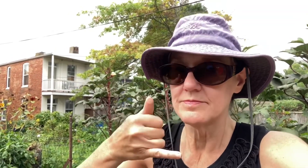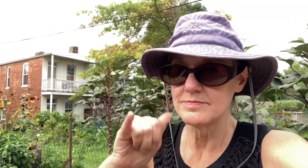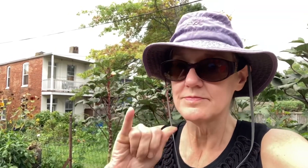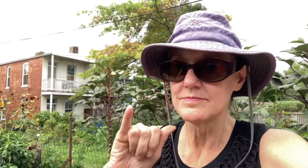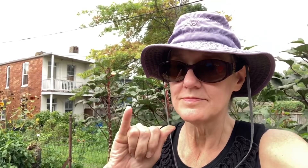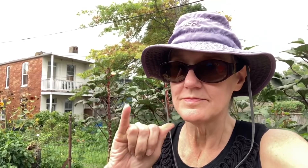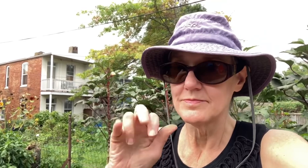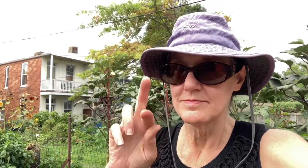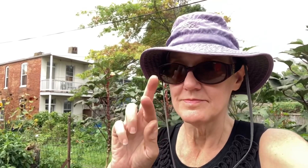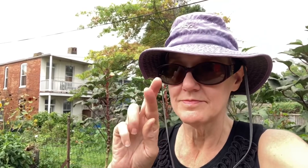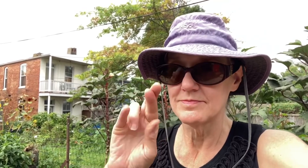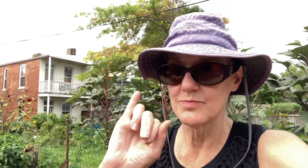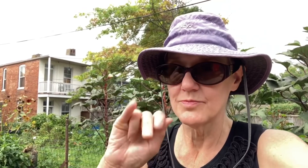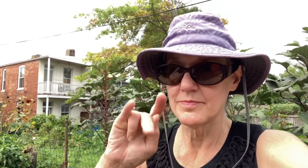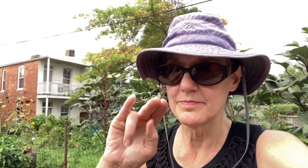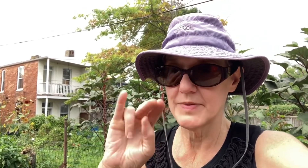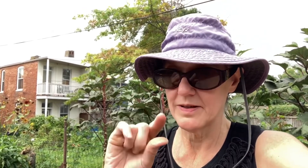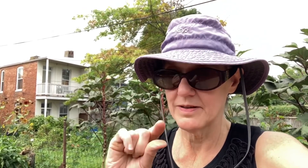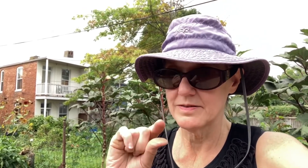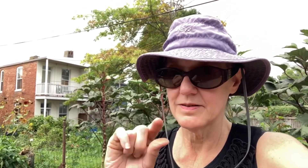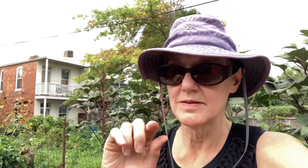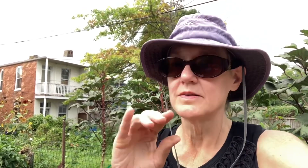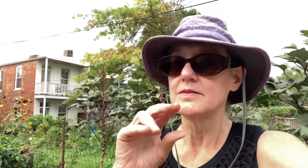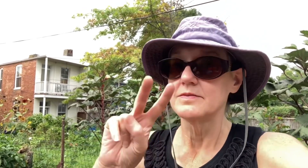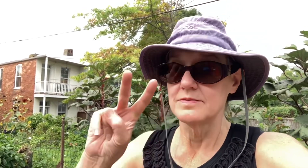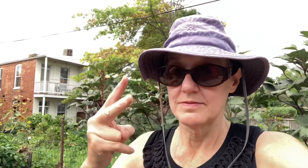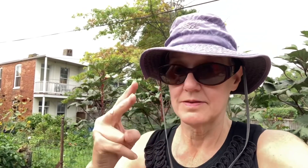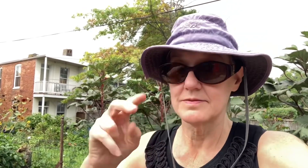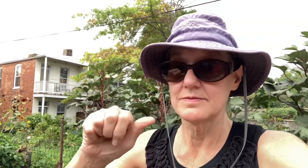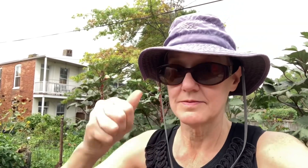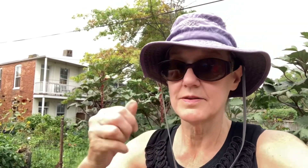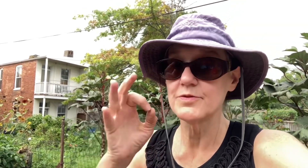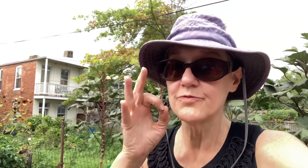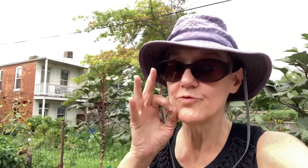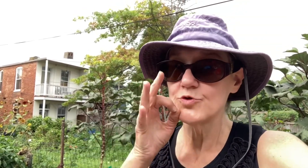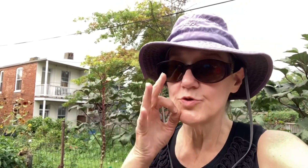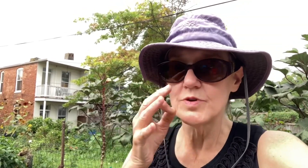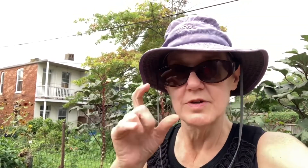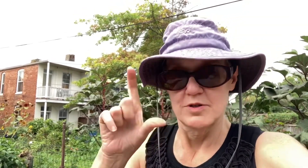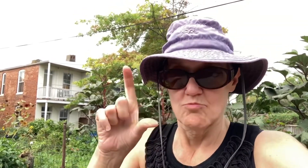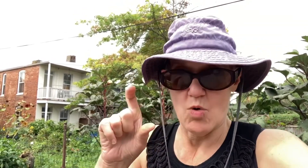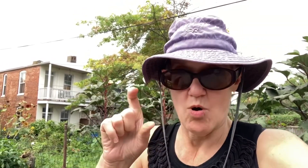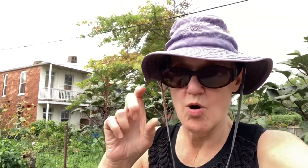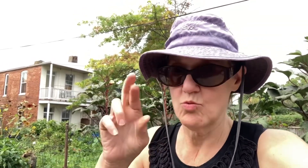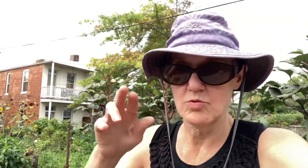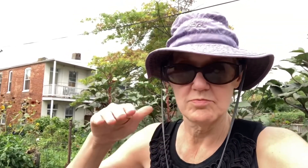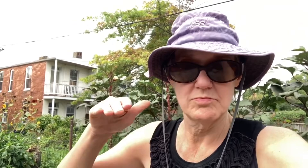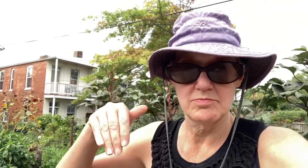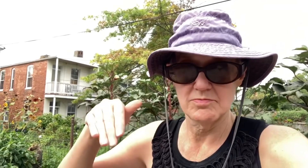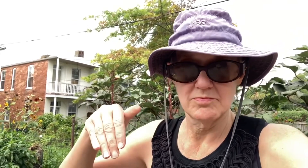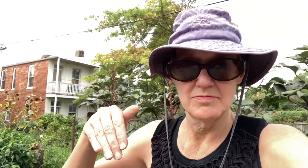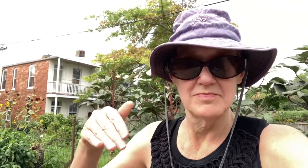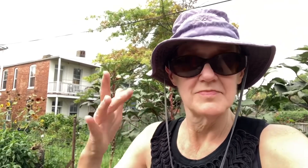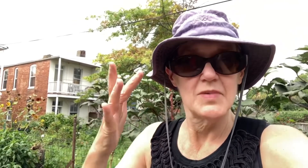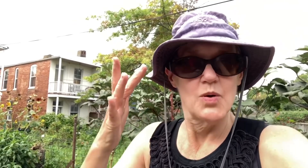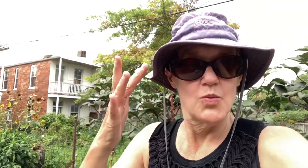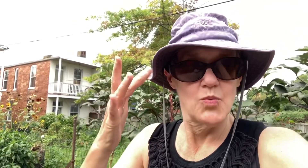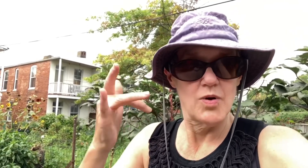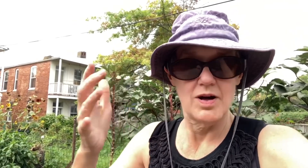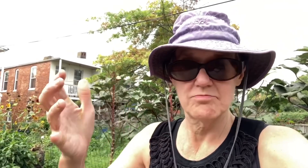and the first set of fruit is still turning red, and the second set of fruit is just setting. They're small,